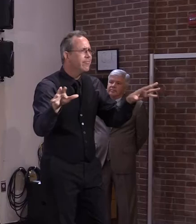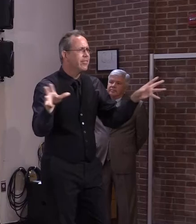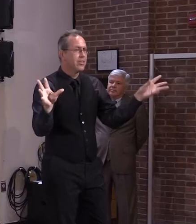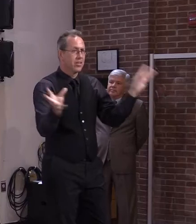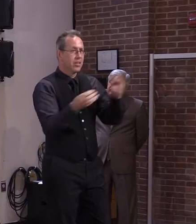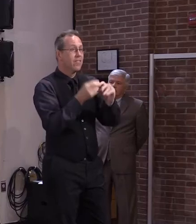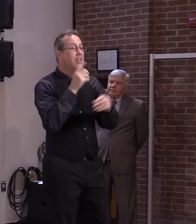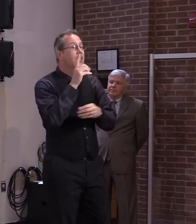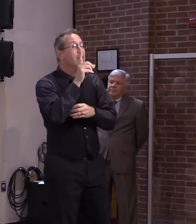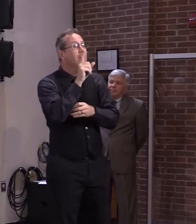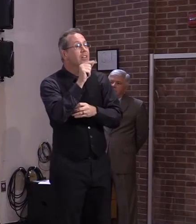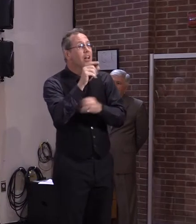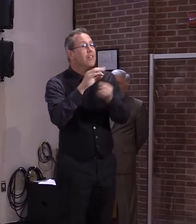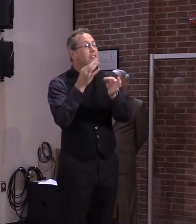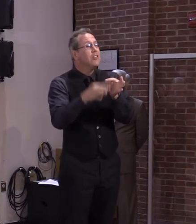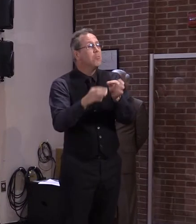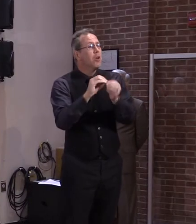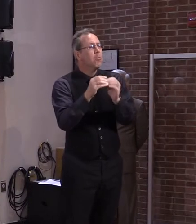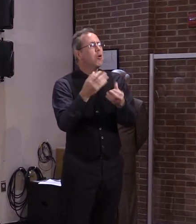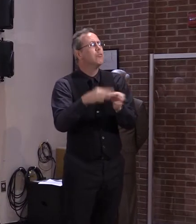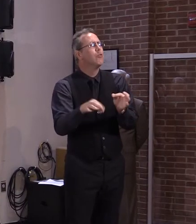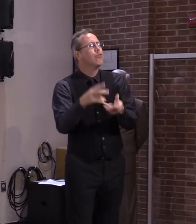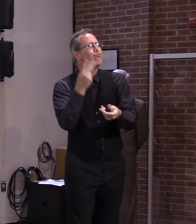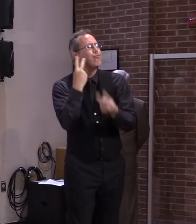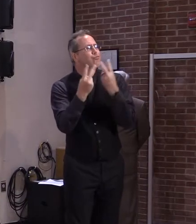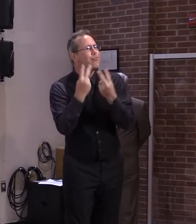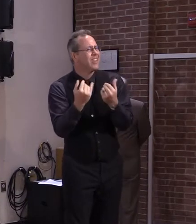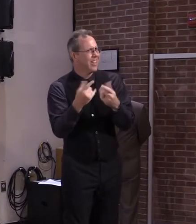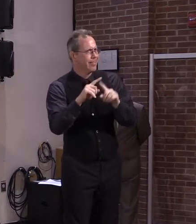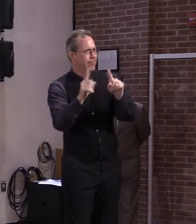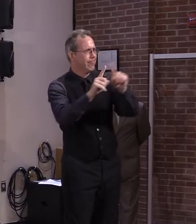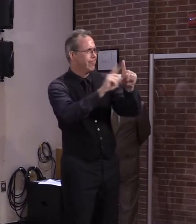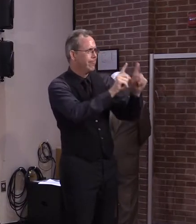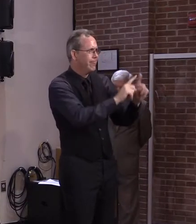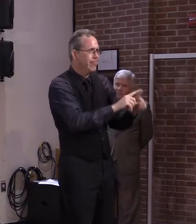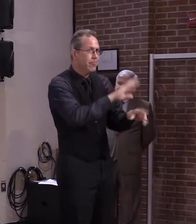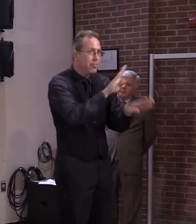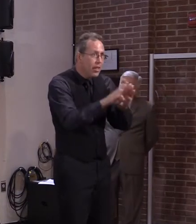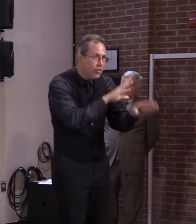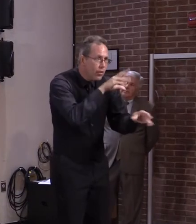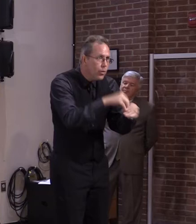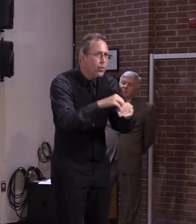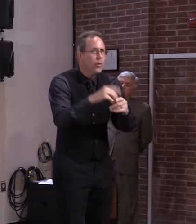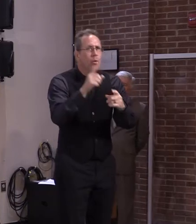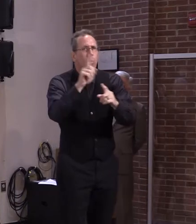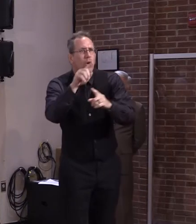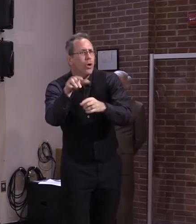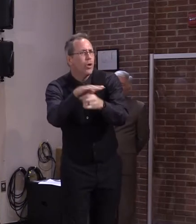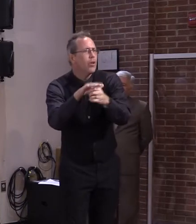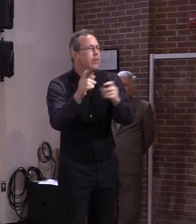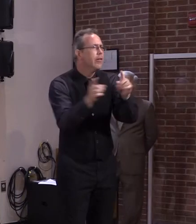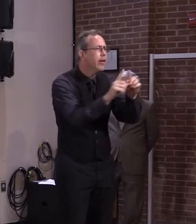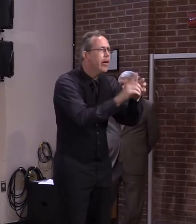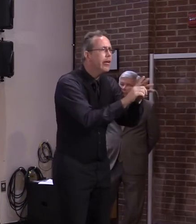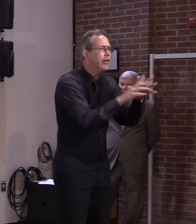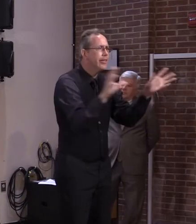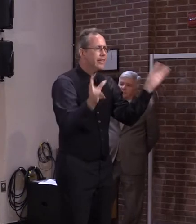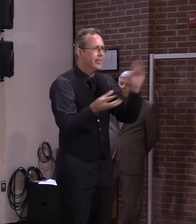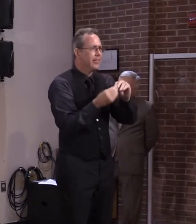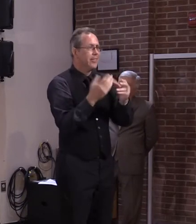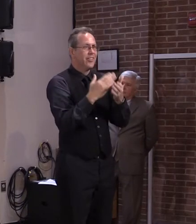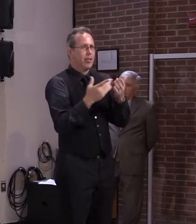that there's no sort of wild card behavioral item that's coming up that might change any of those trends. So that's what we want to see. We'll keep a close eye